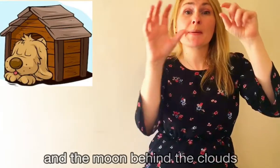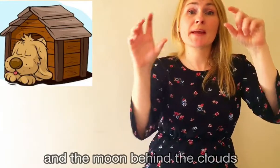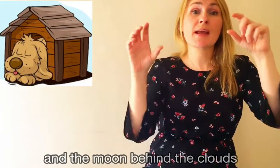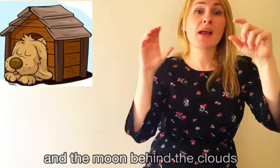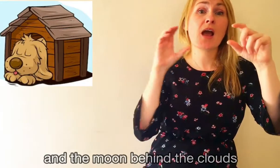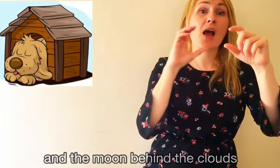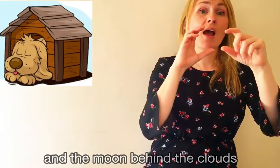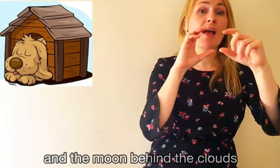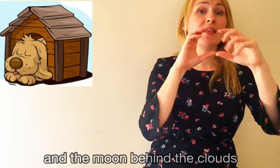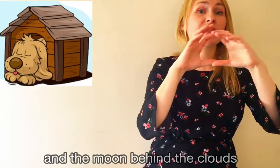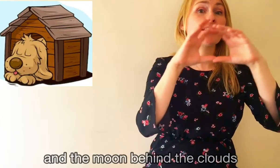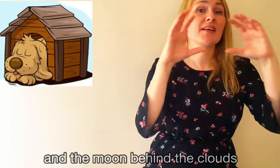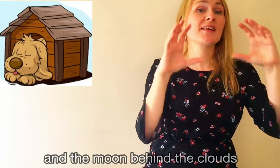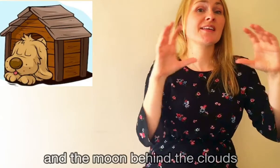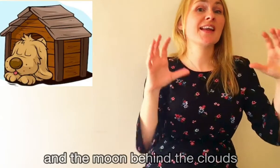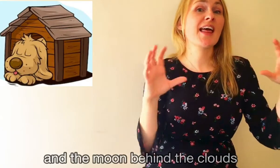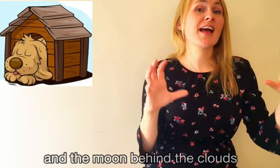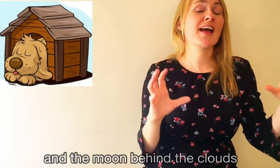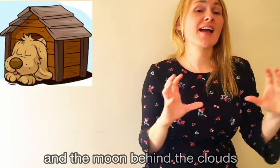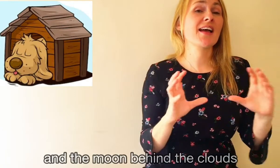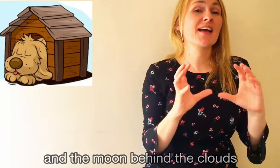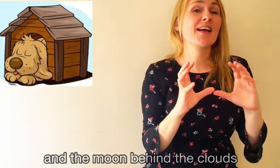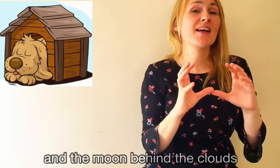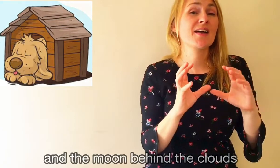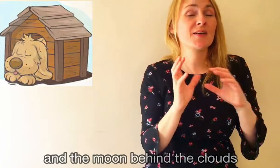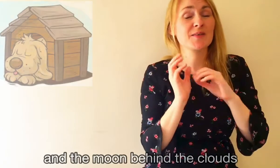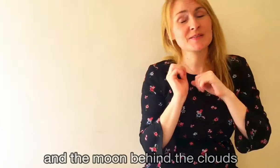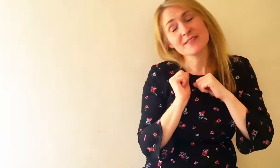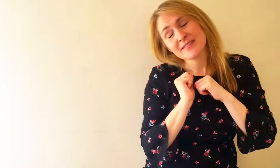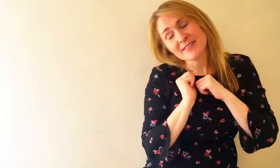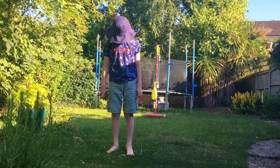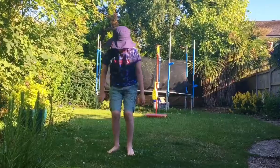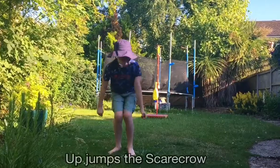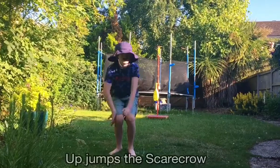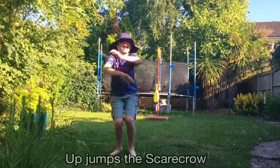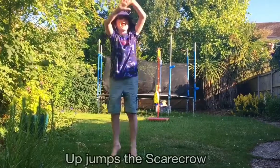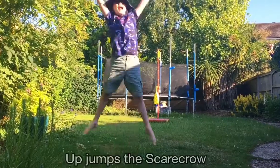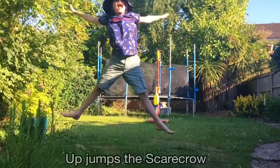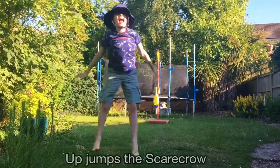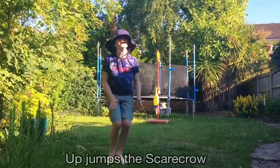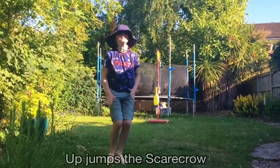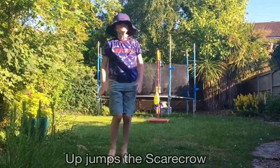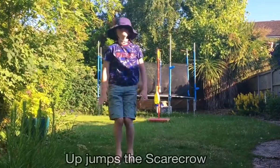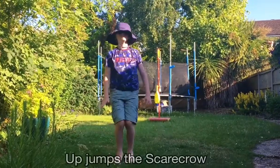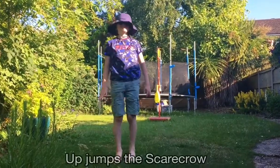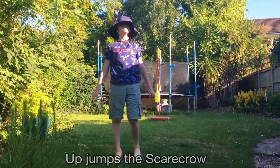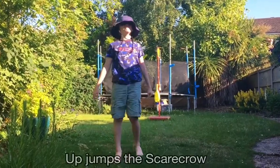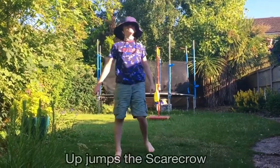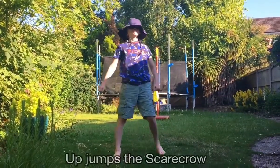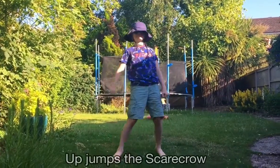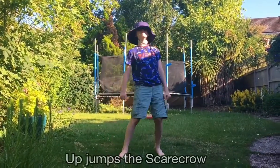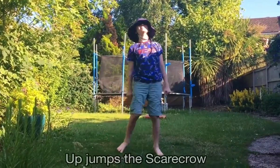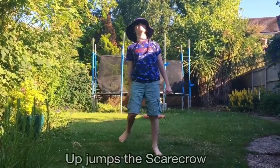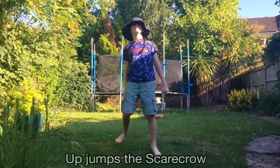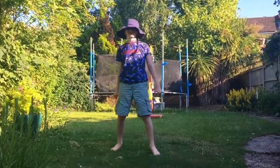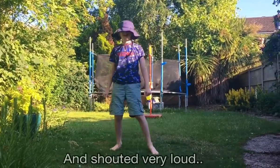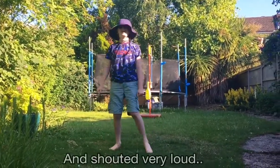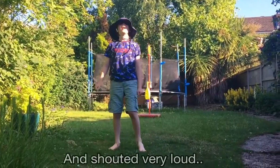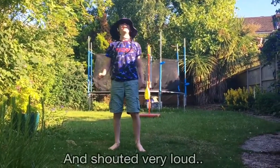behind the clouds, up jumped the scarecrow and shout it